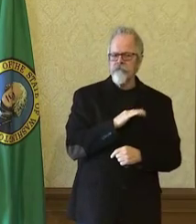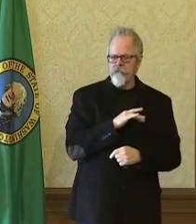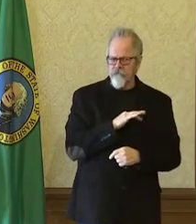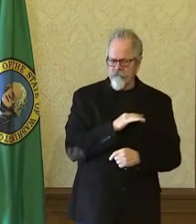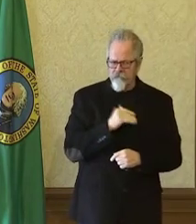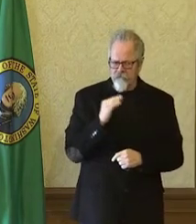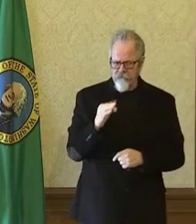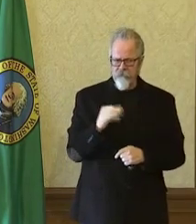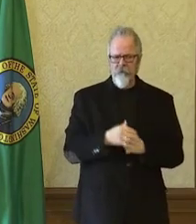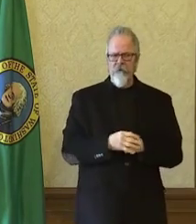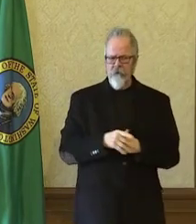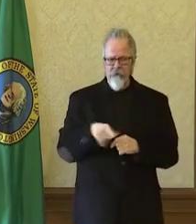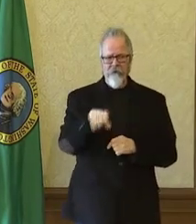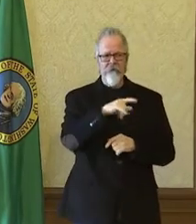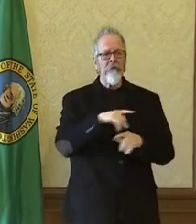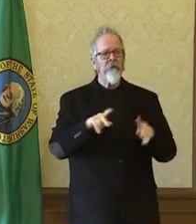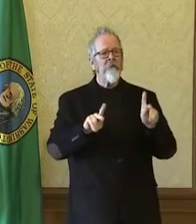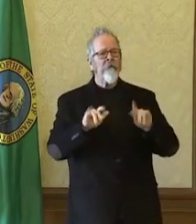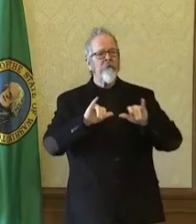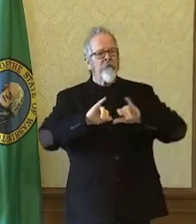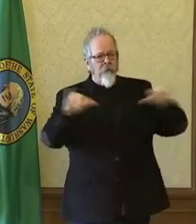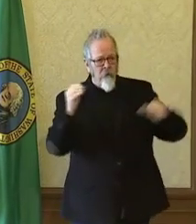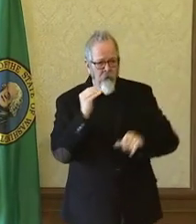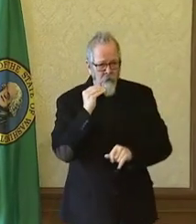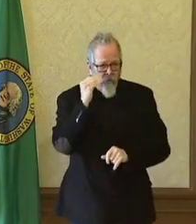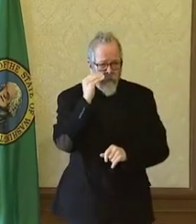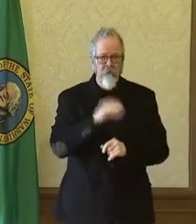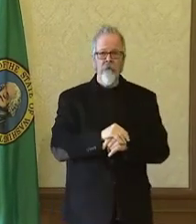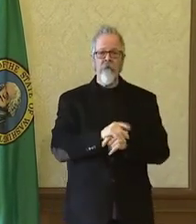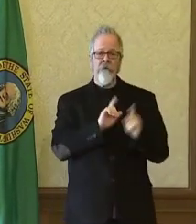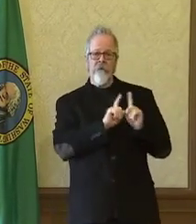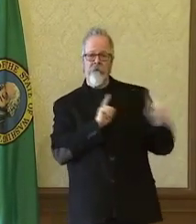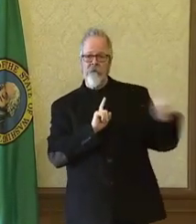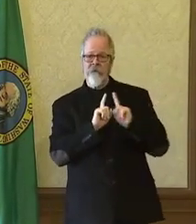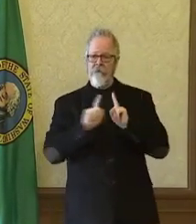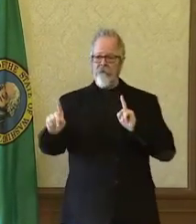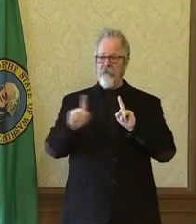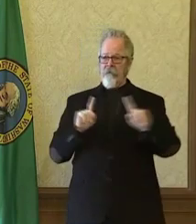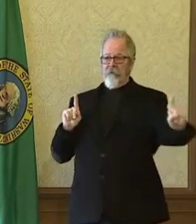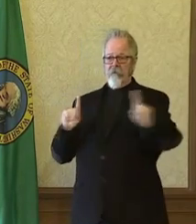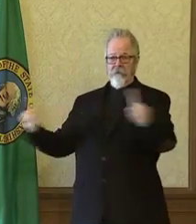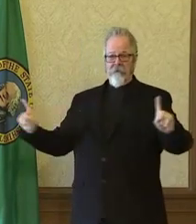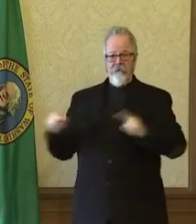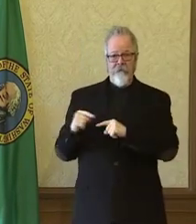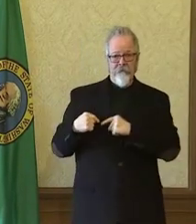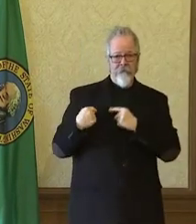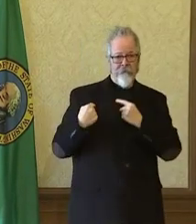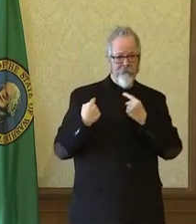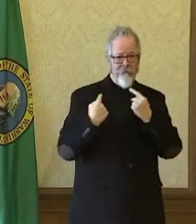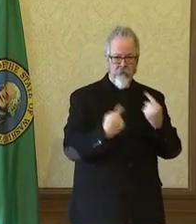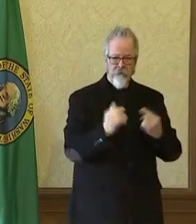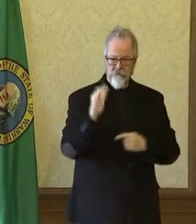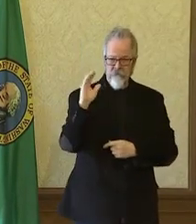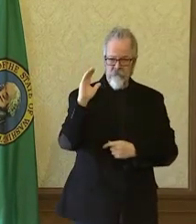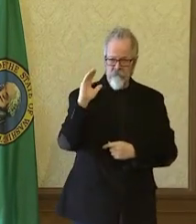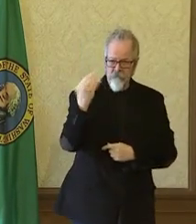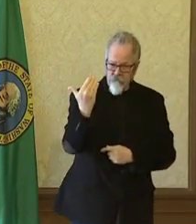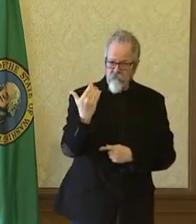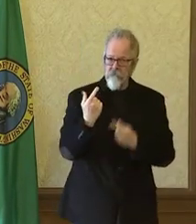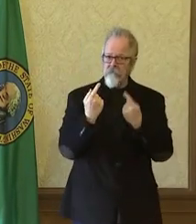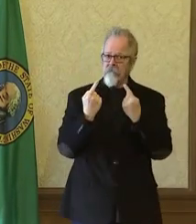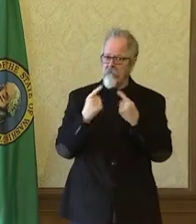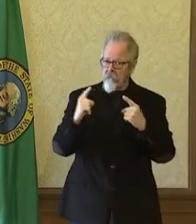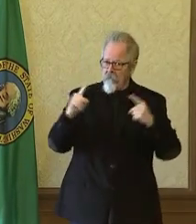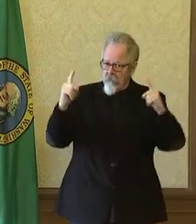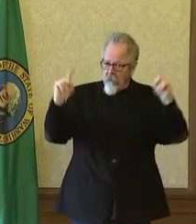the weekend we were able to return 400 ventilators to the national stockpile where other places that are having a more